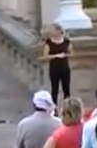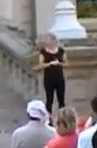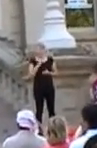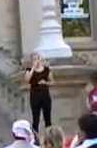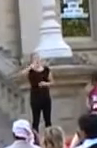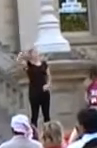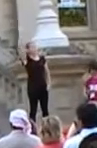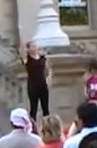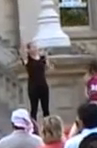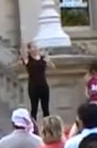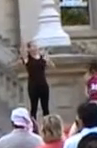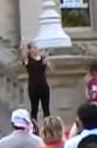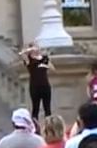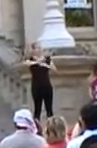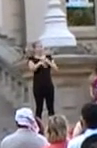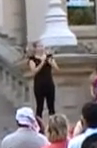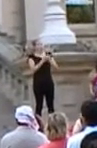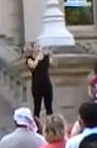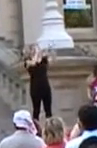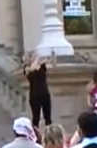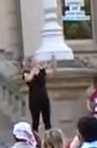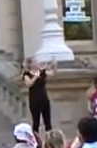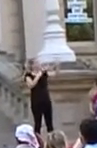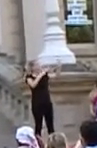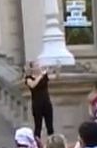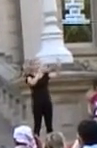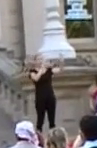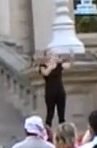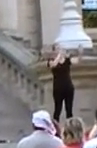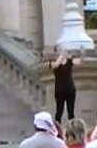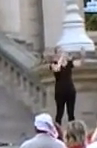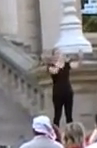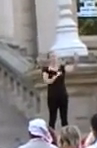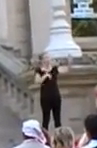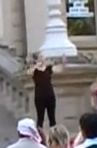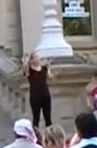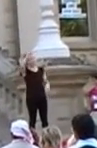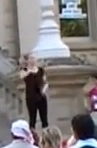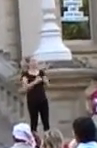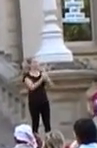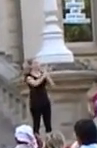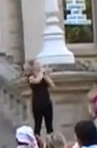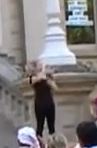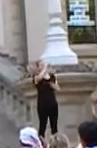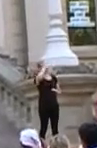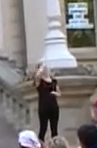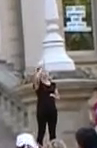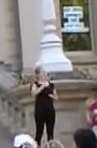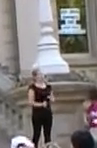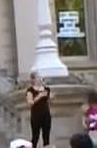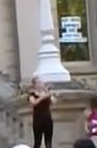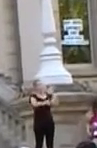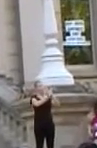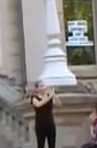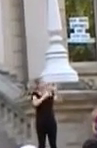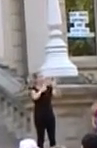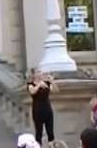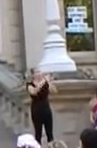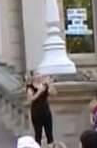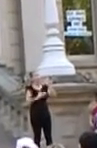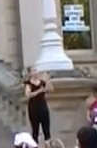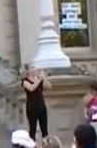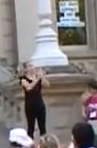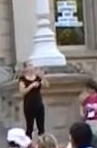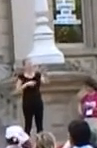So I raised my hand, and with all due respect, I said, Mr. Speaker, I'd like to speak to my amendment. Mr. Speaker, I'd like to speak to my